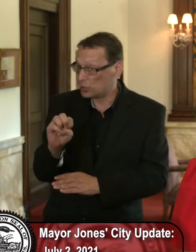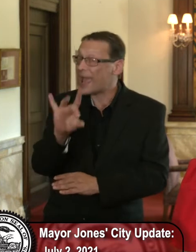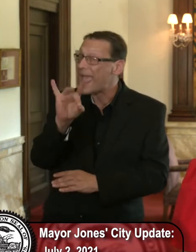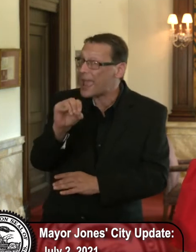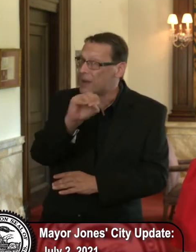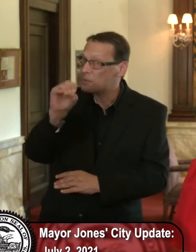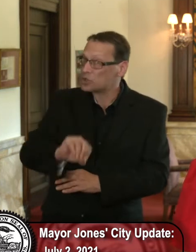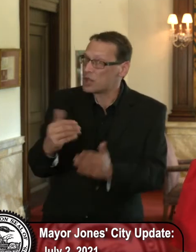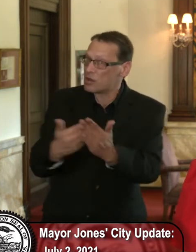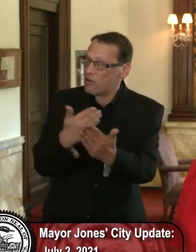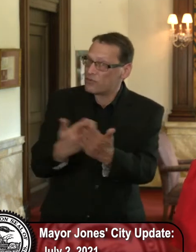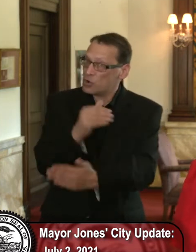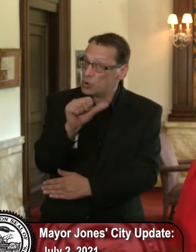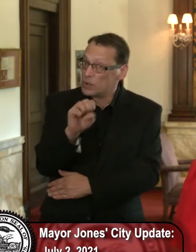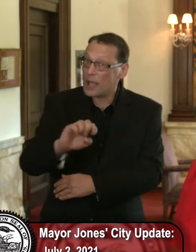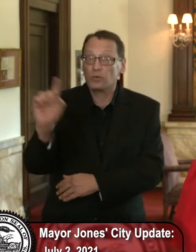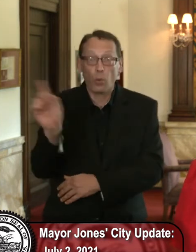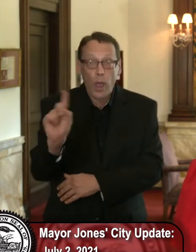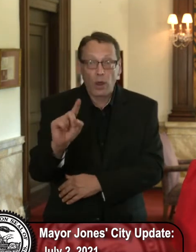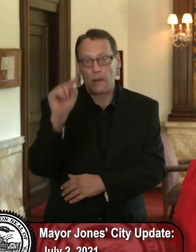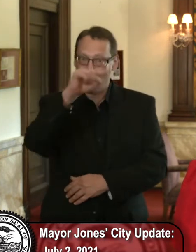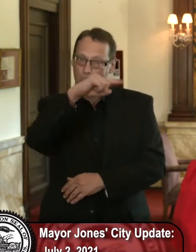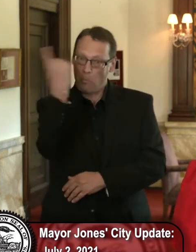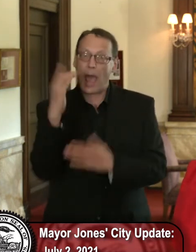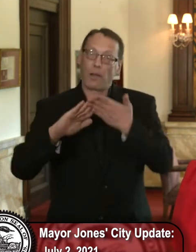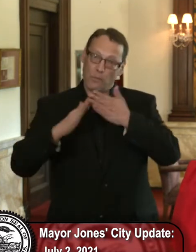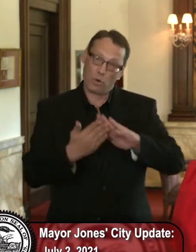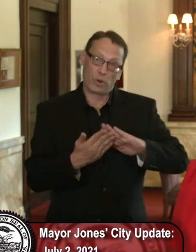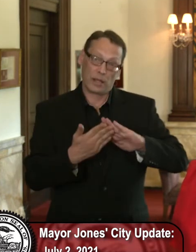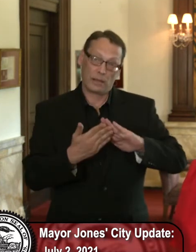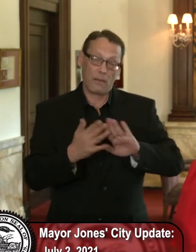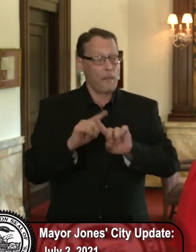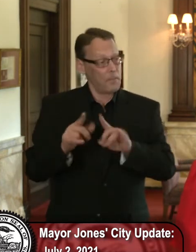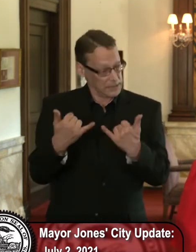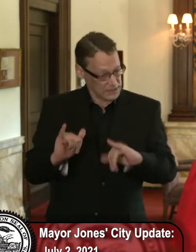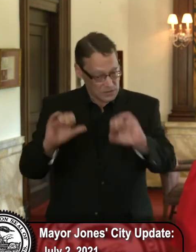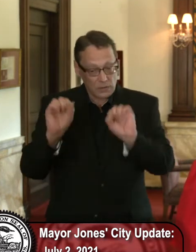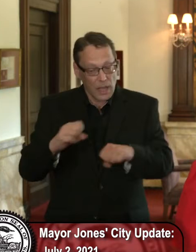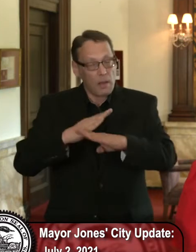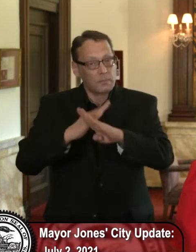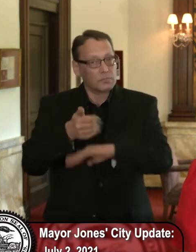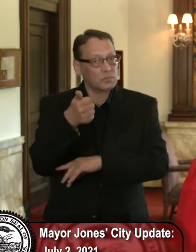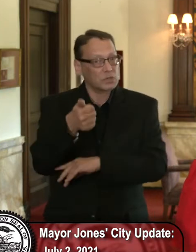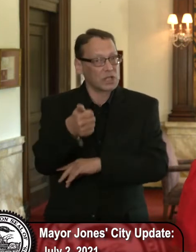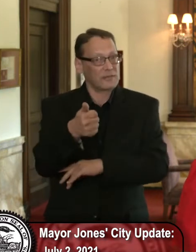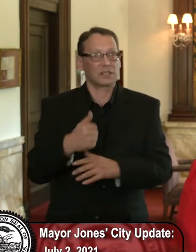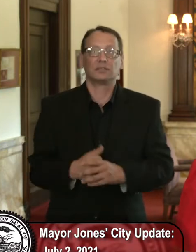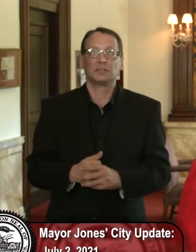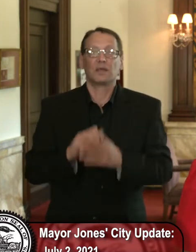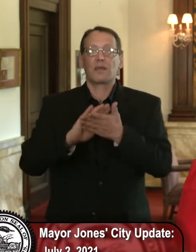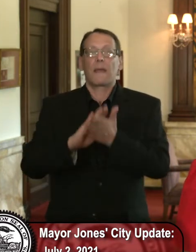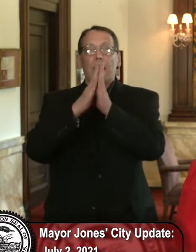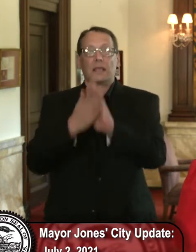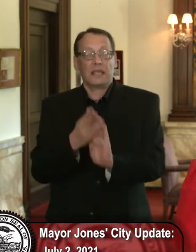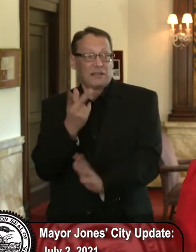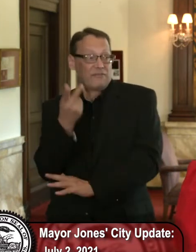new cases have been in the Black community. But we can still protect ourselves and each other. Getting